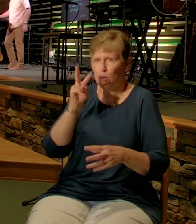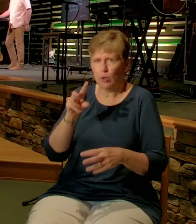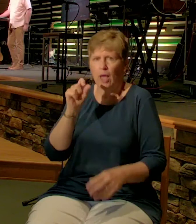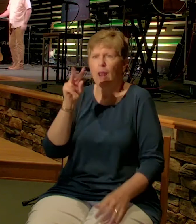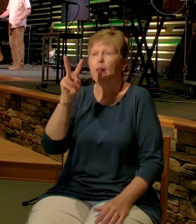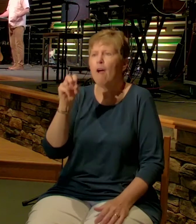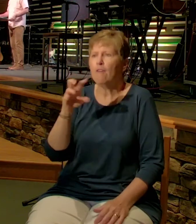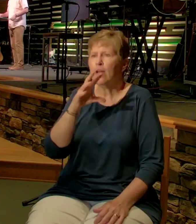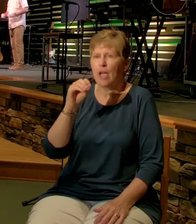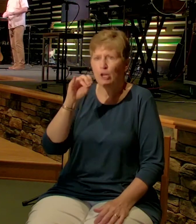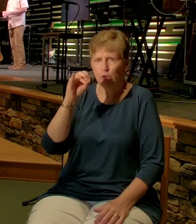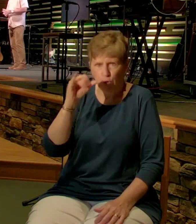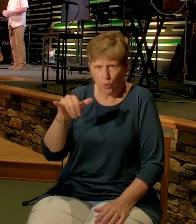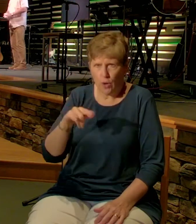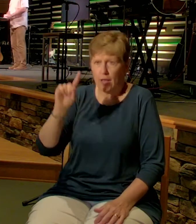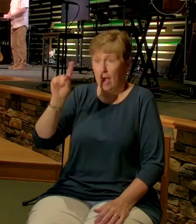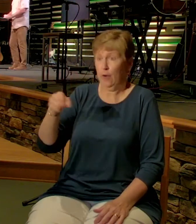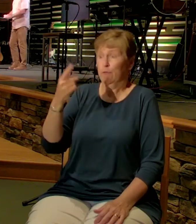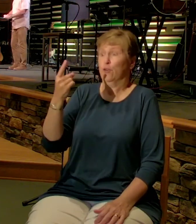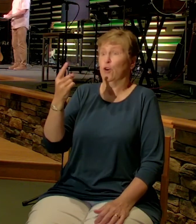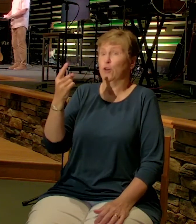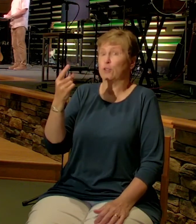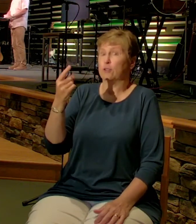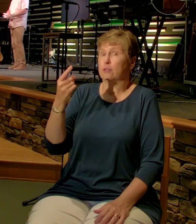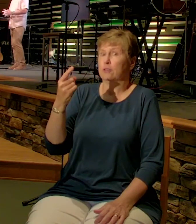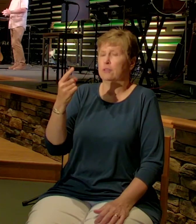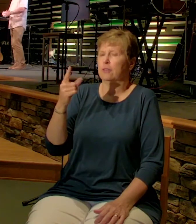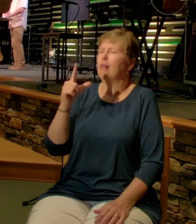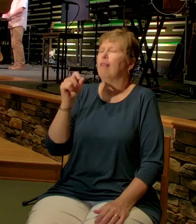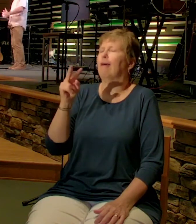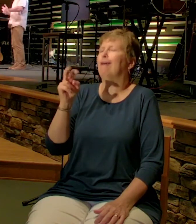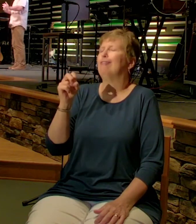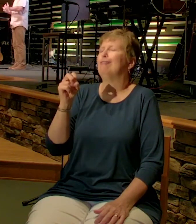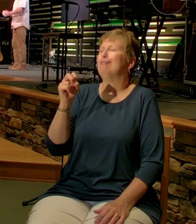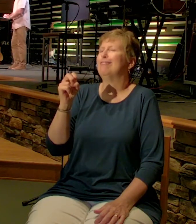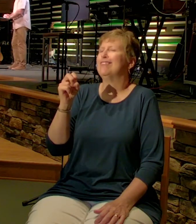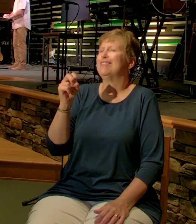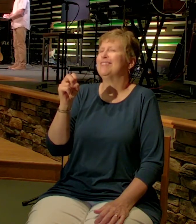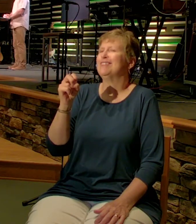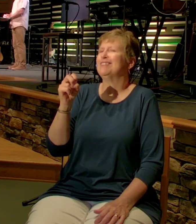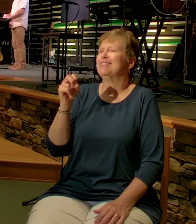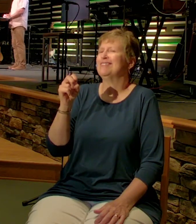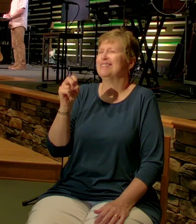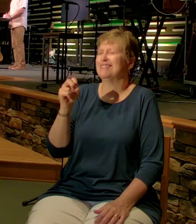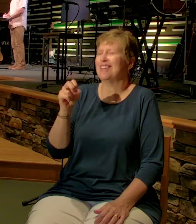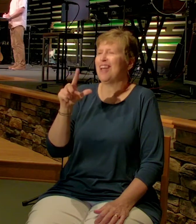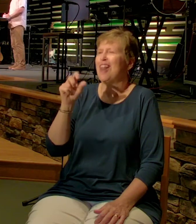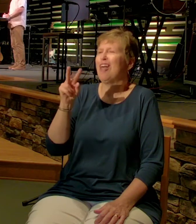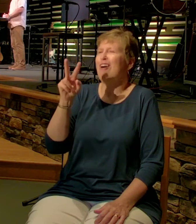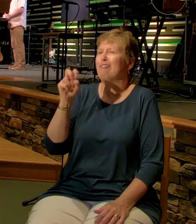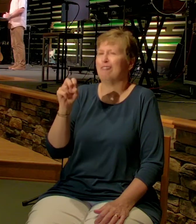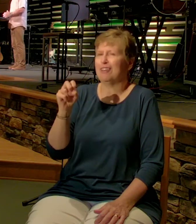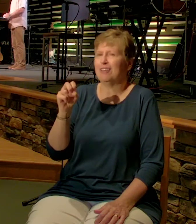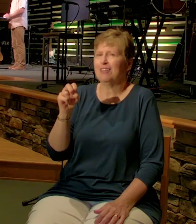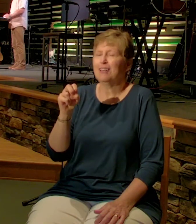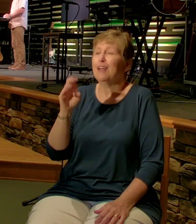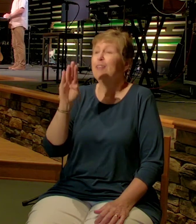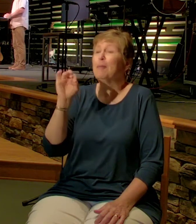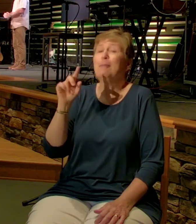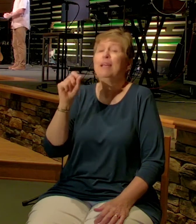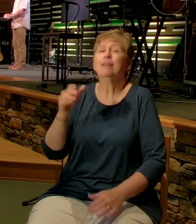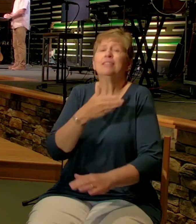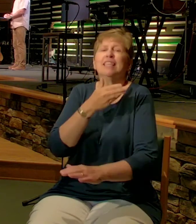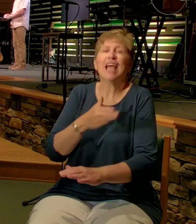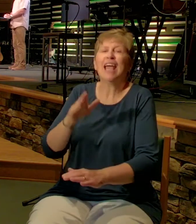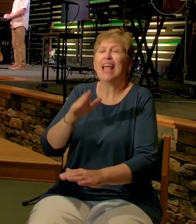joy. And first of all, there is love. L'amour. Love. The Beatles sang a song,